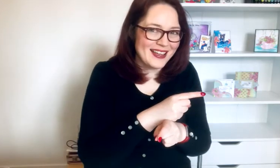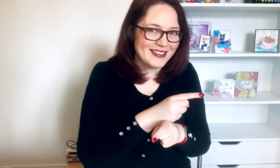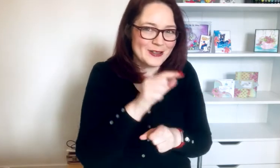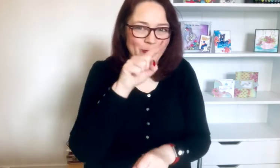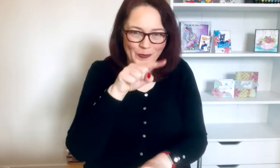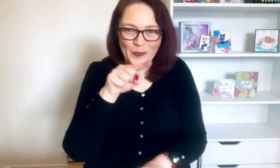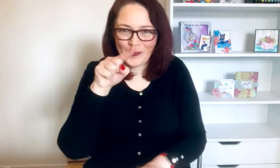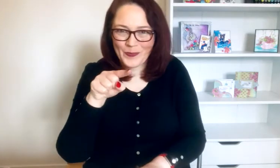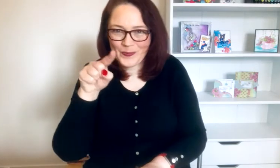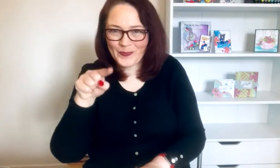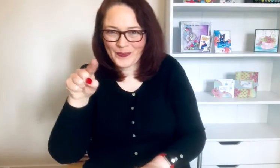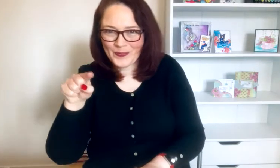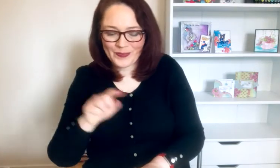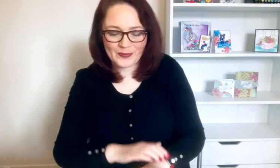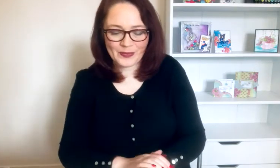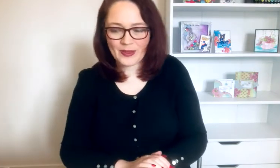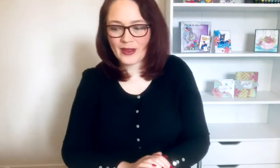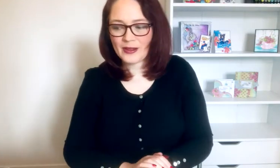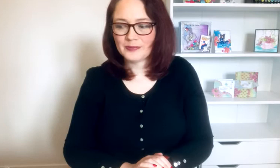hides mistakes. So go for a wiggly line.